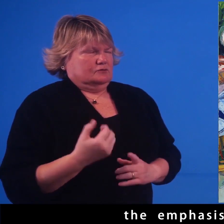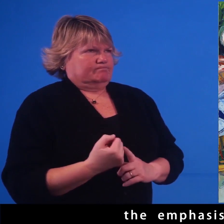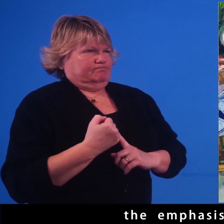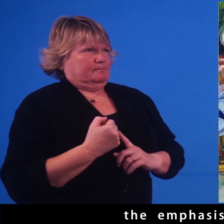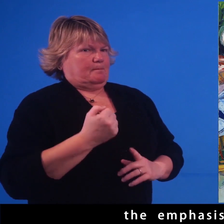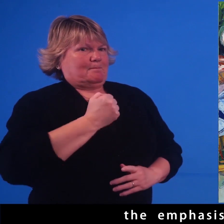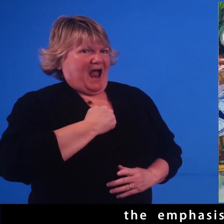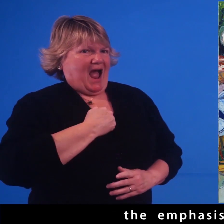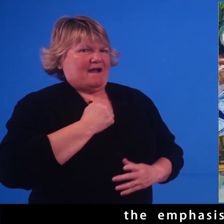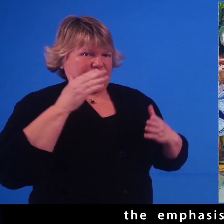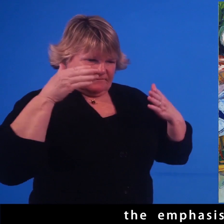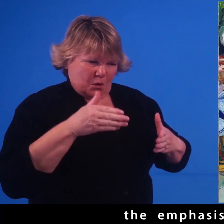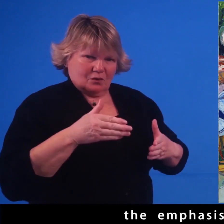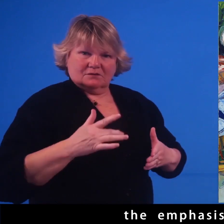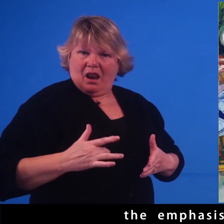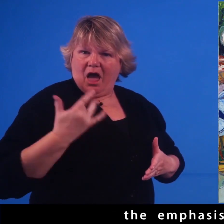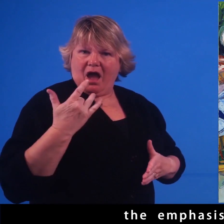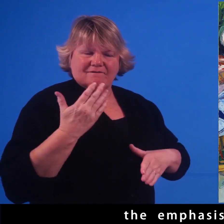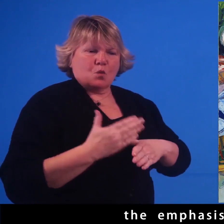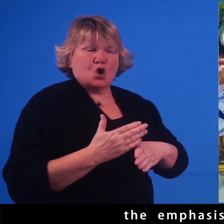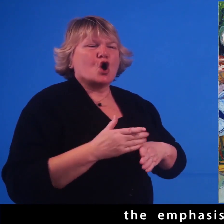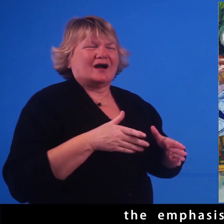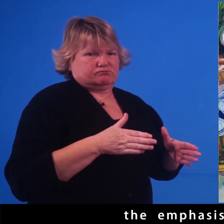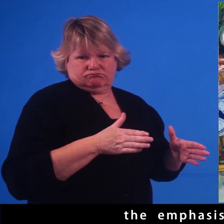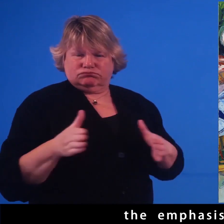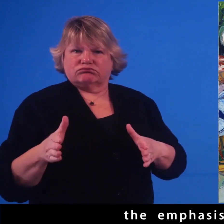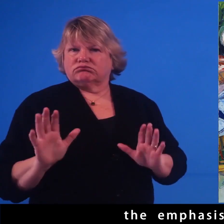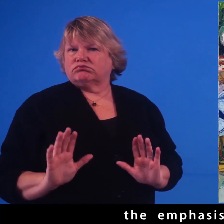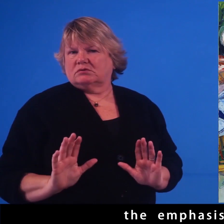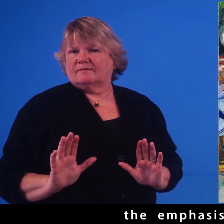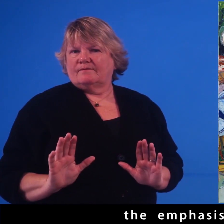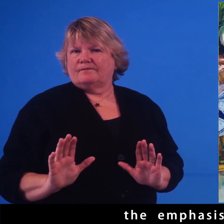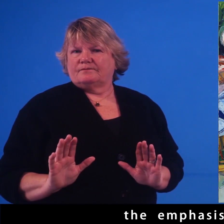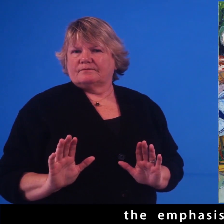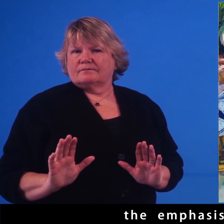the emphasis and focus of his life and work shifted.